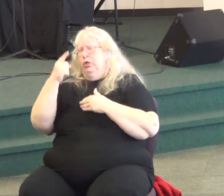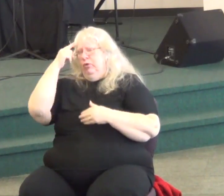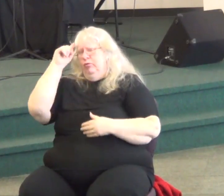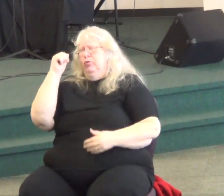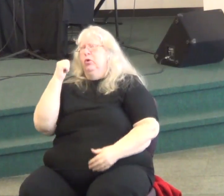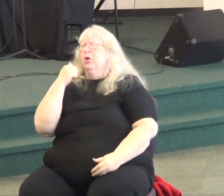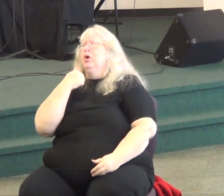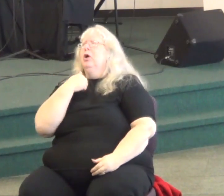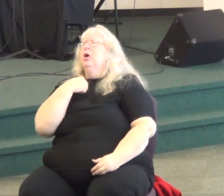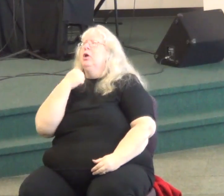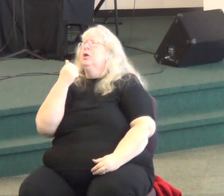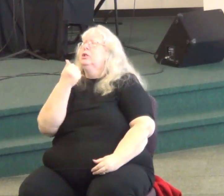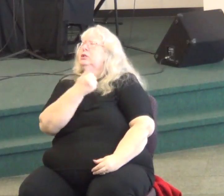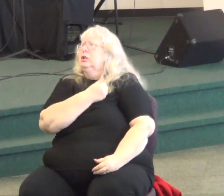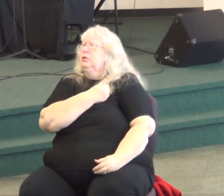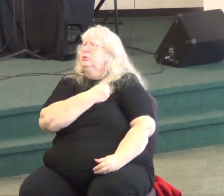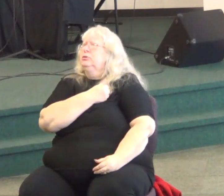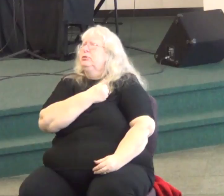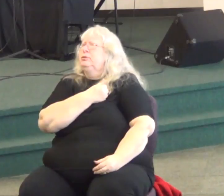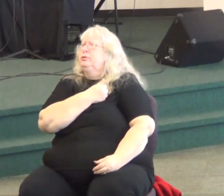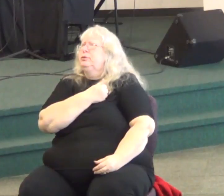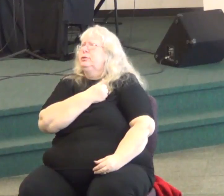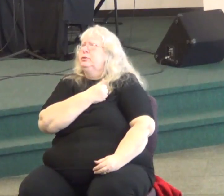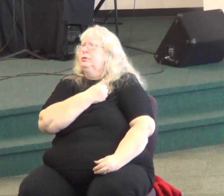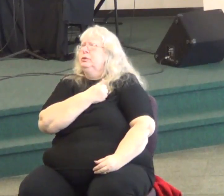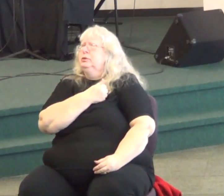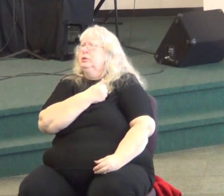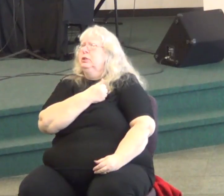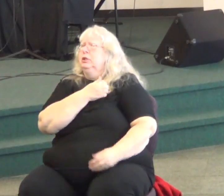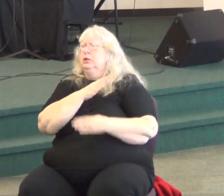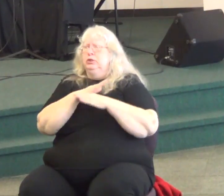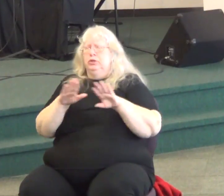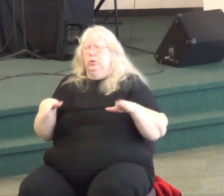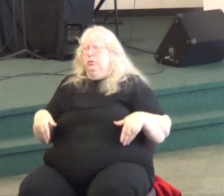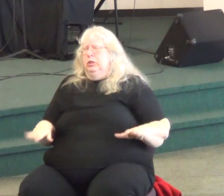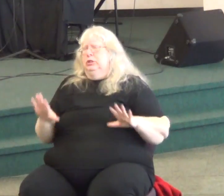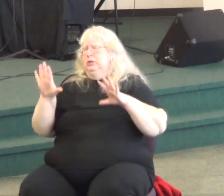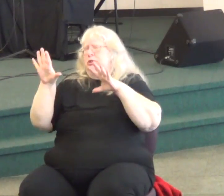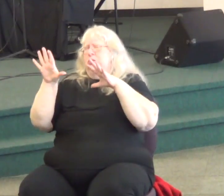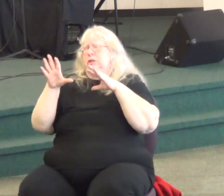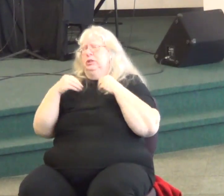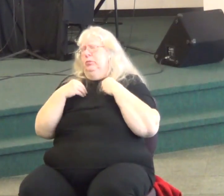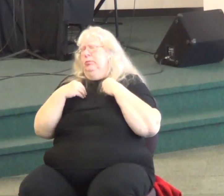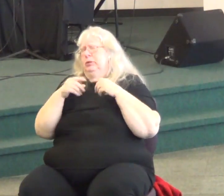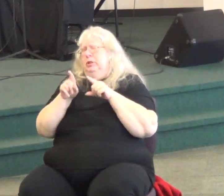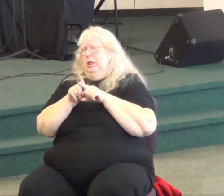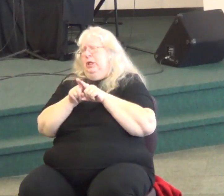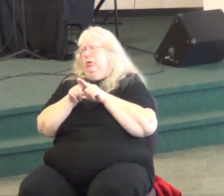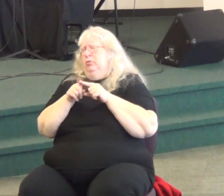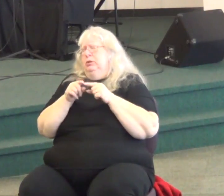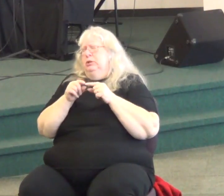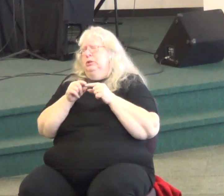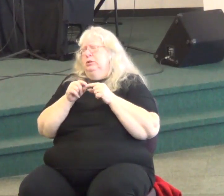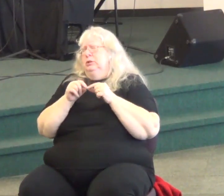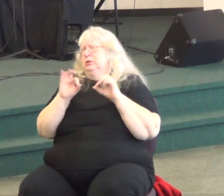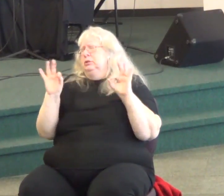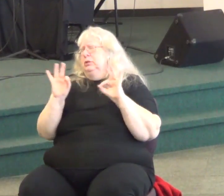Lord, help us to never take that for granted. We love you and bless you